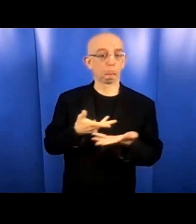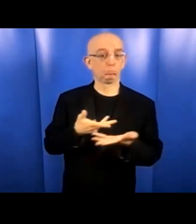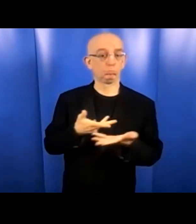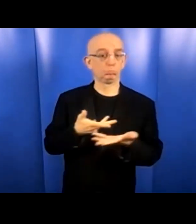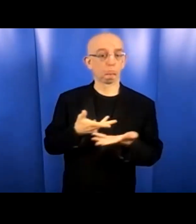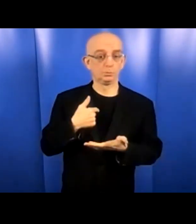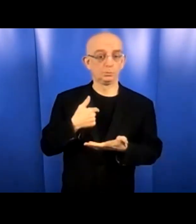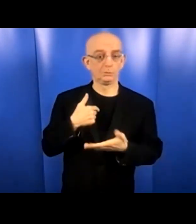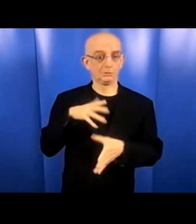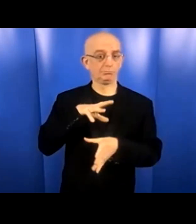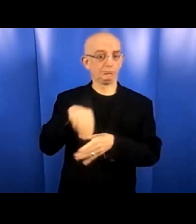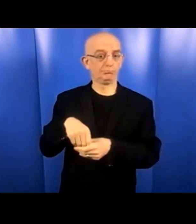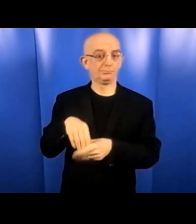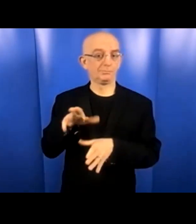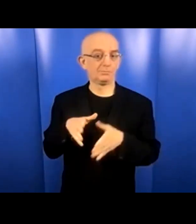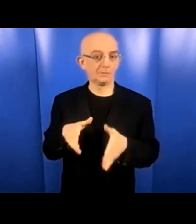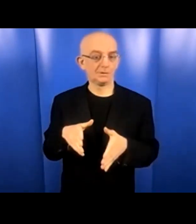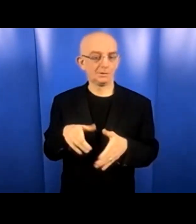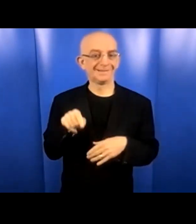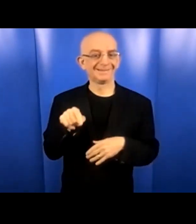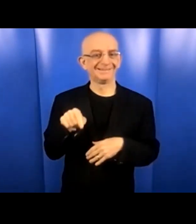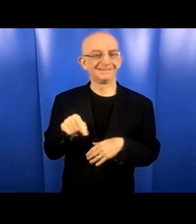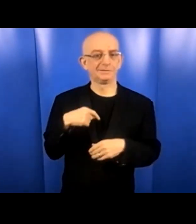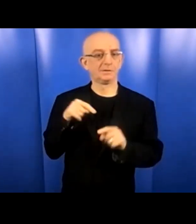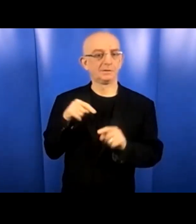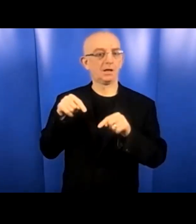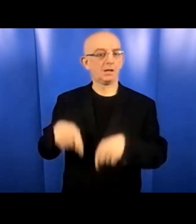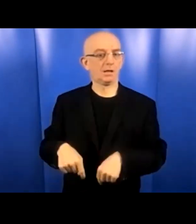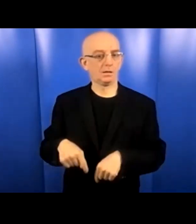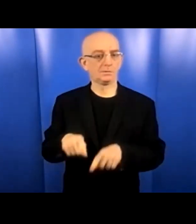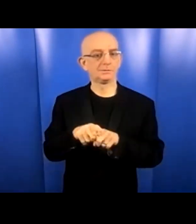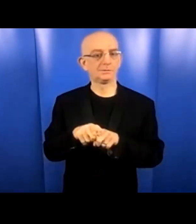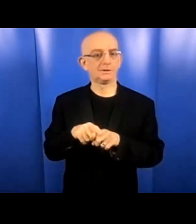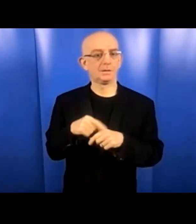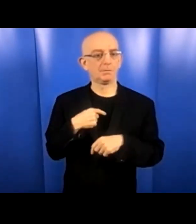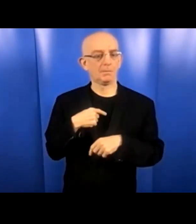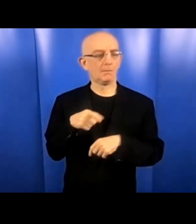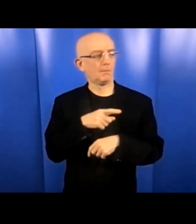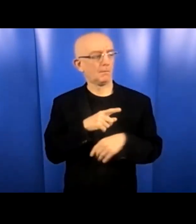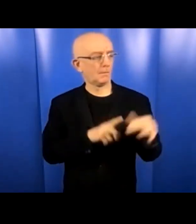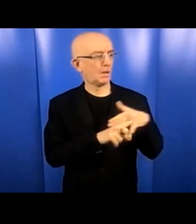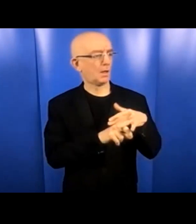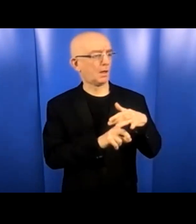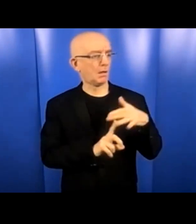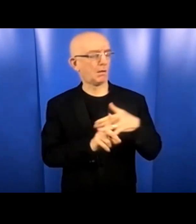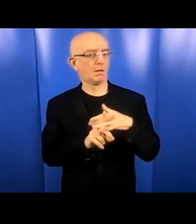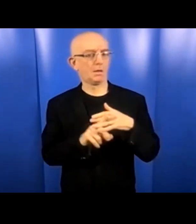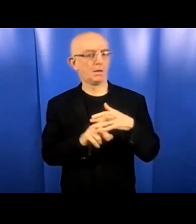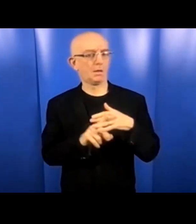group, as something, somebody new to that field. You get to learn, you get